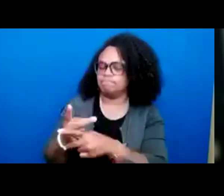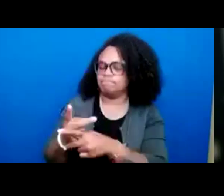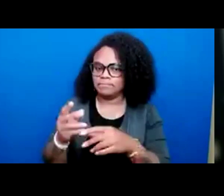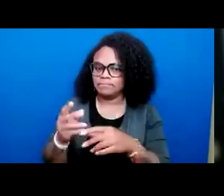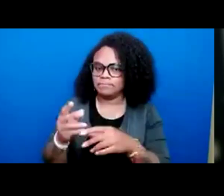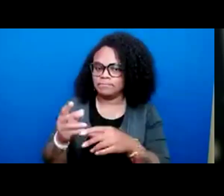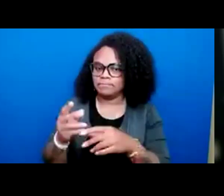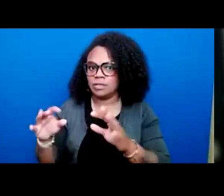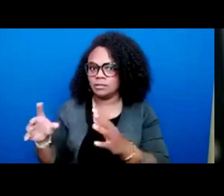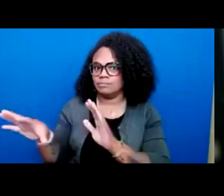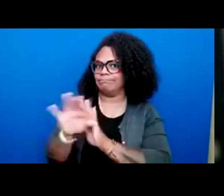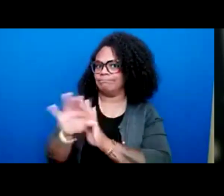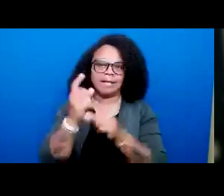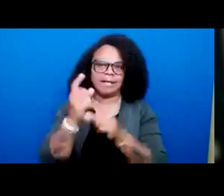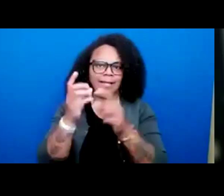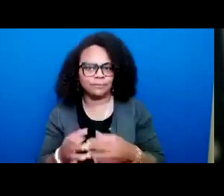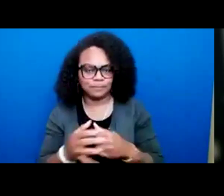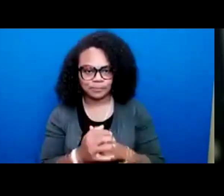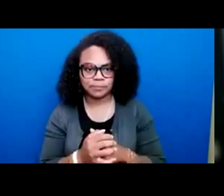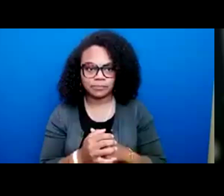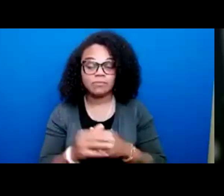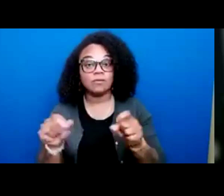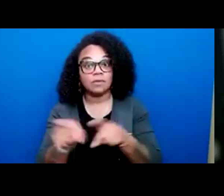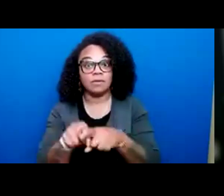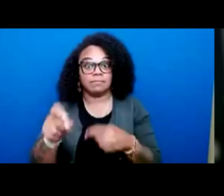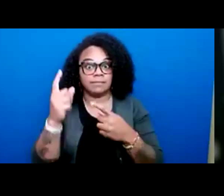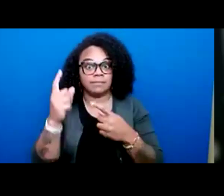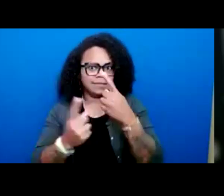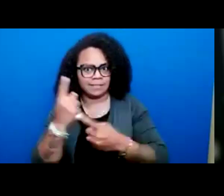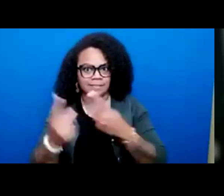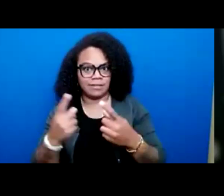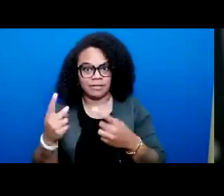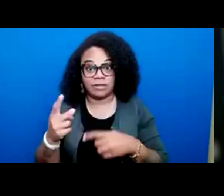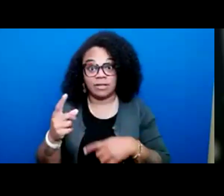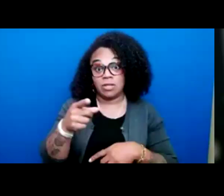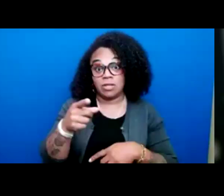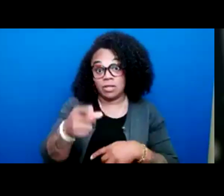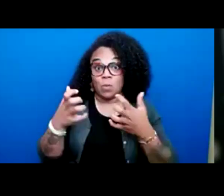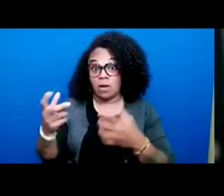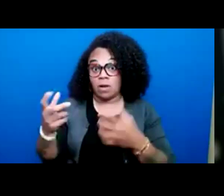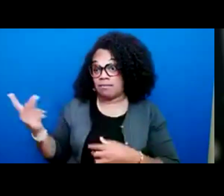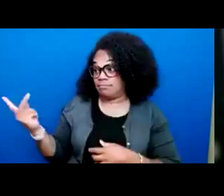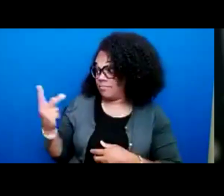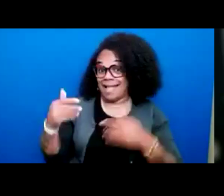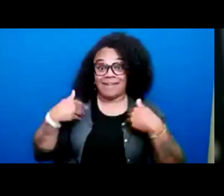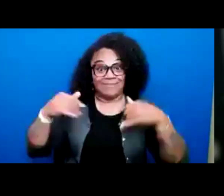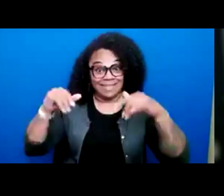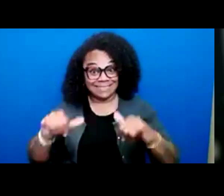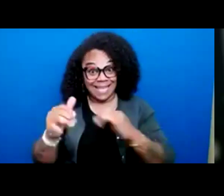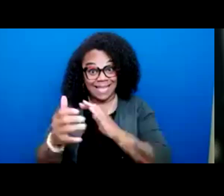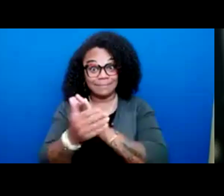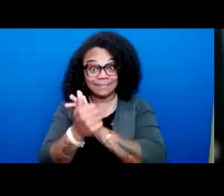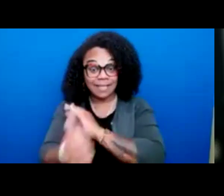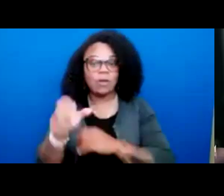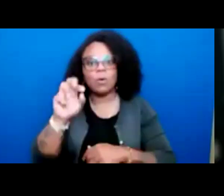very important. There's also the consideration of complementary or overlapping skill sets. Complementary